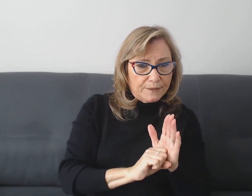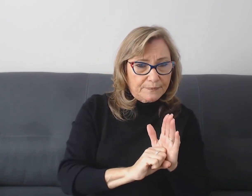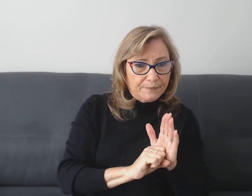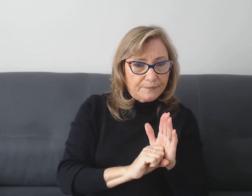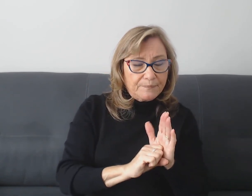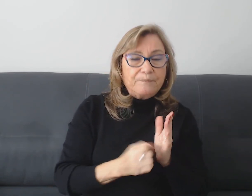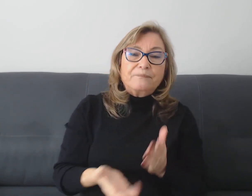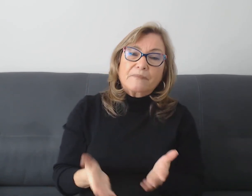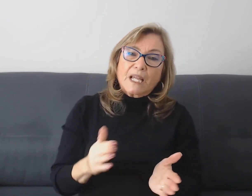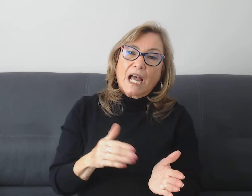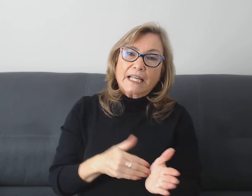Again,